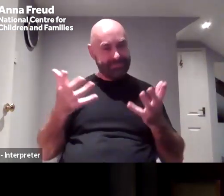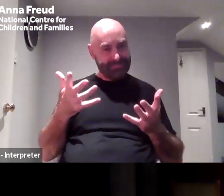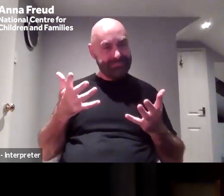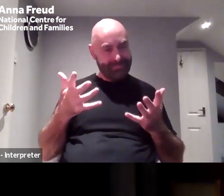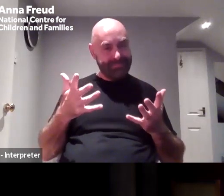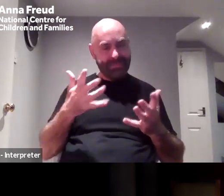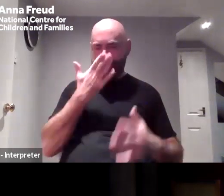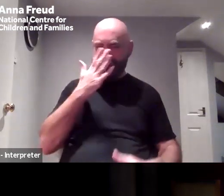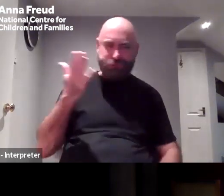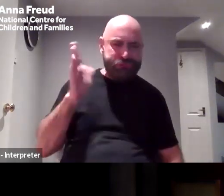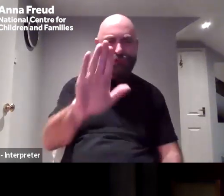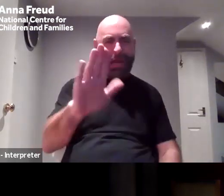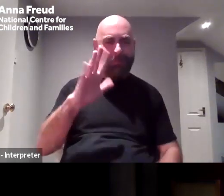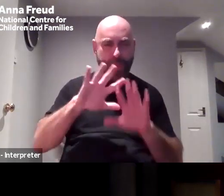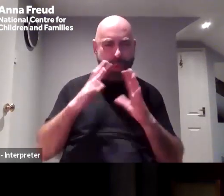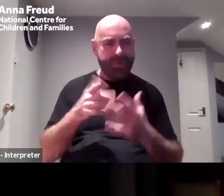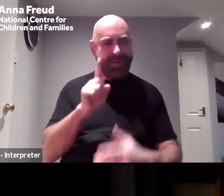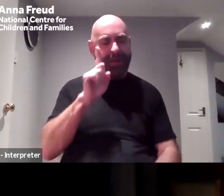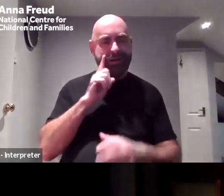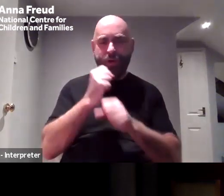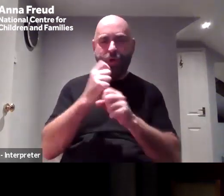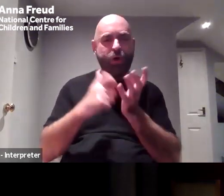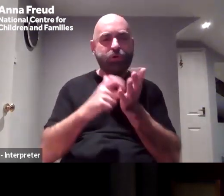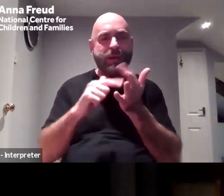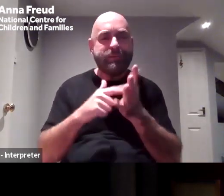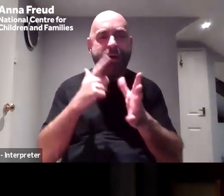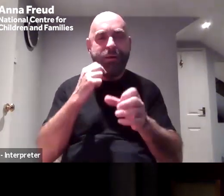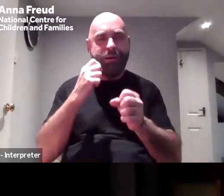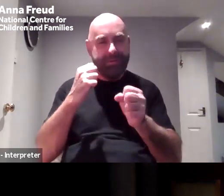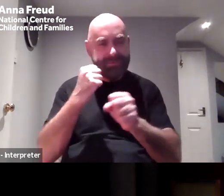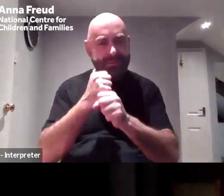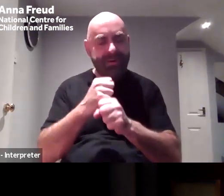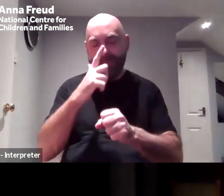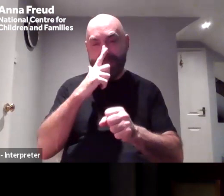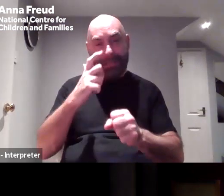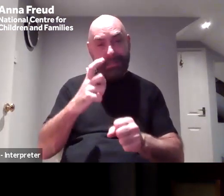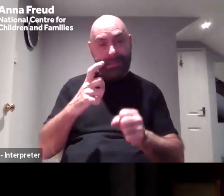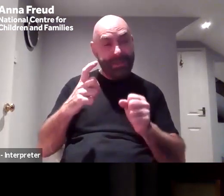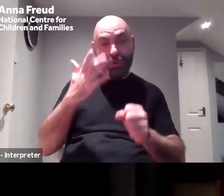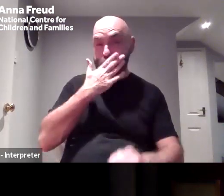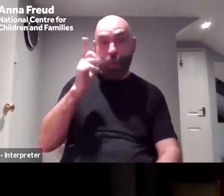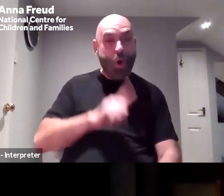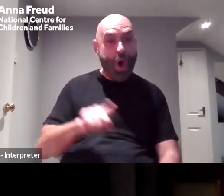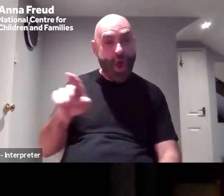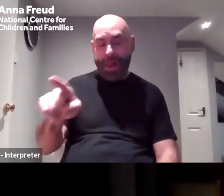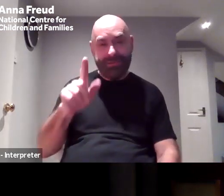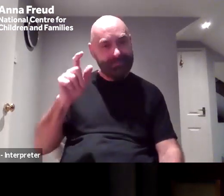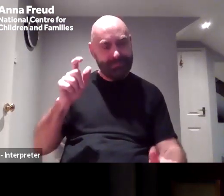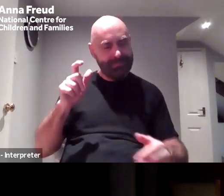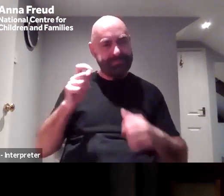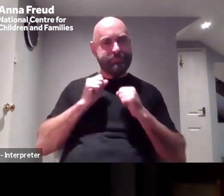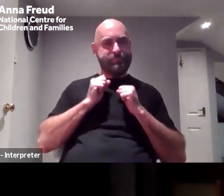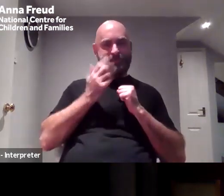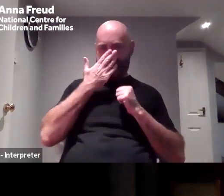She shamed the world, didn't she, Greta Thunberg? She's very old, she's a schoolgirl. And